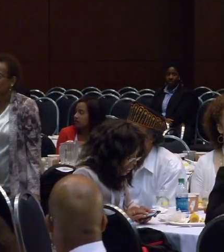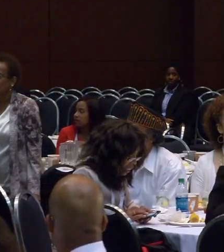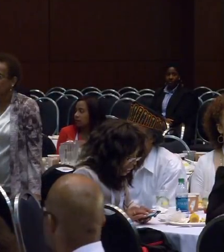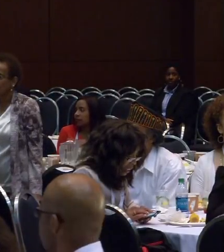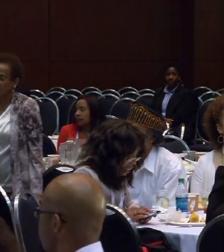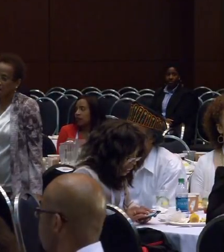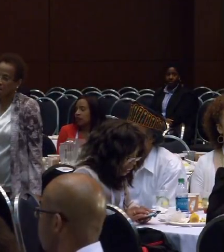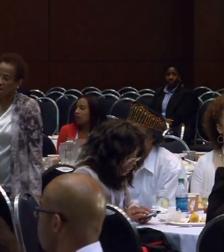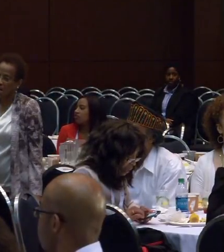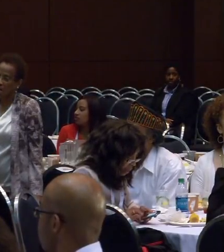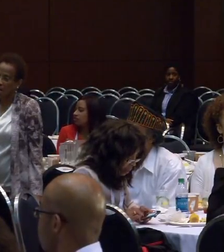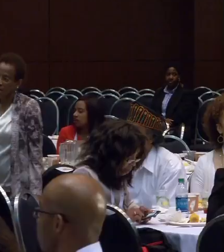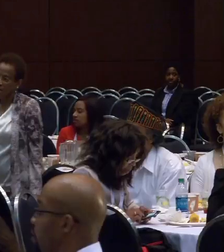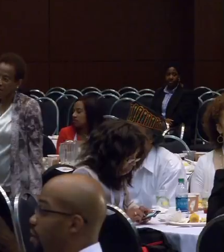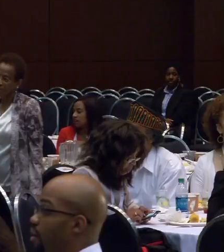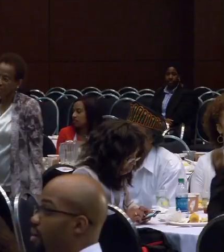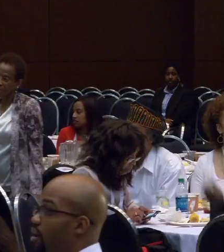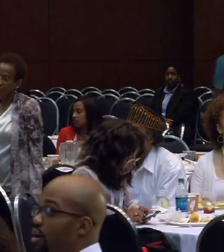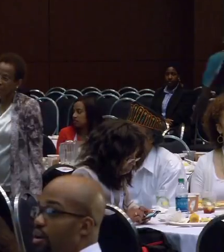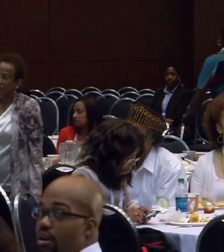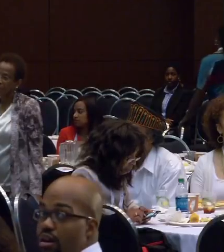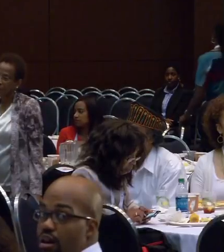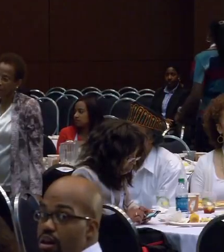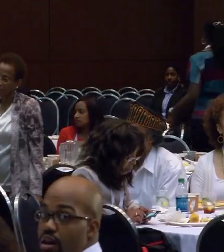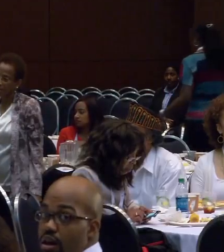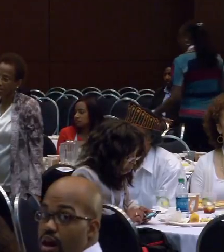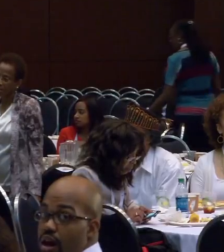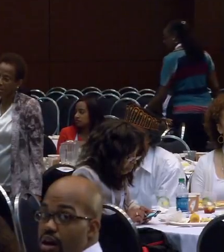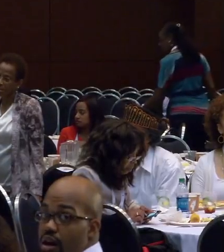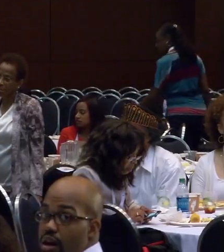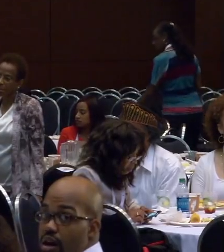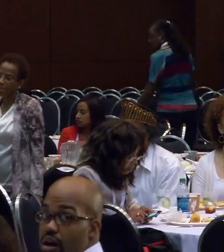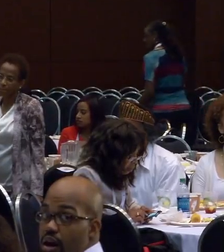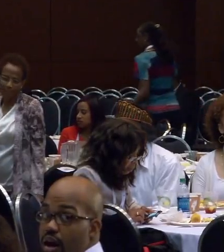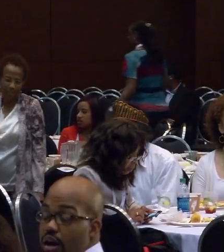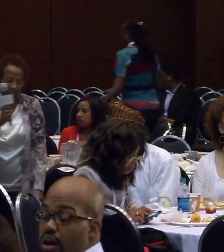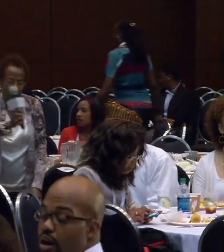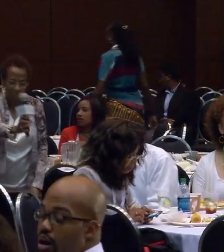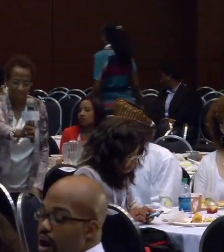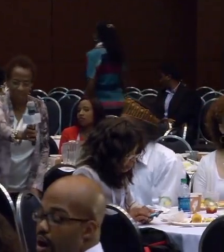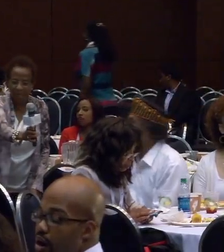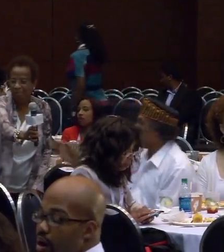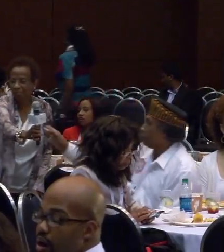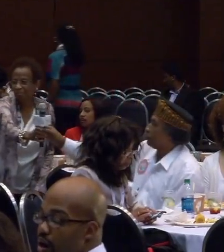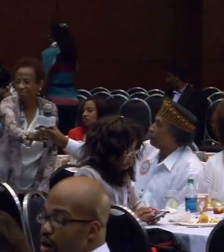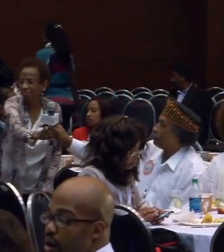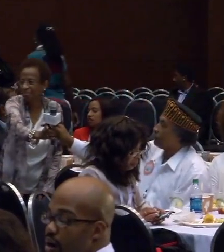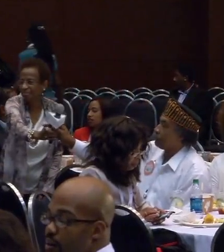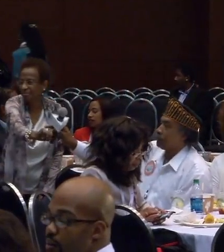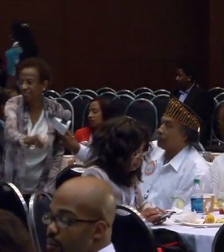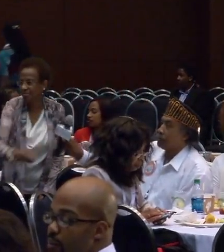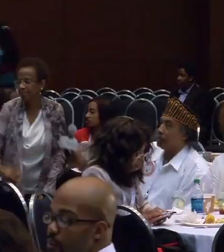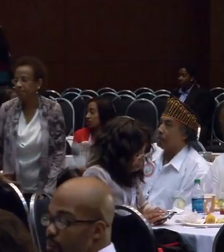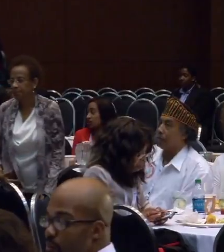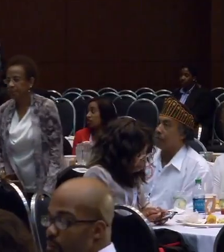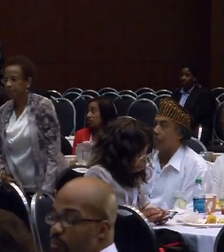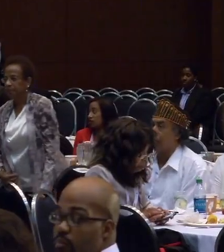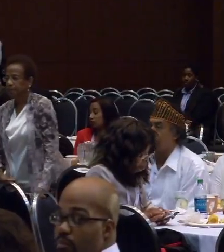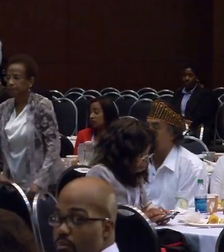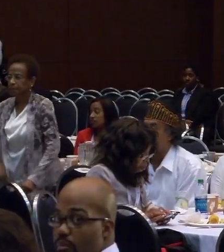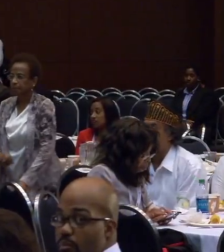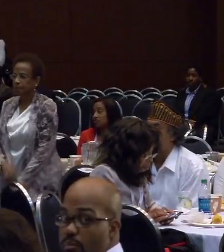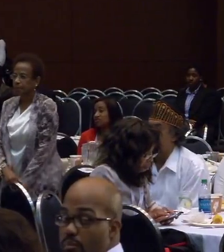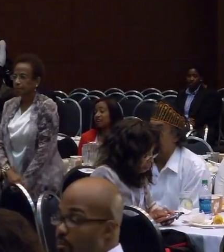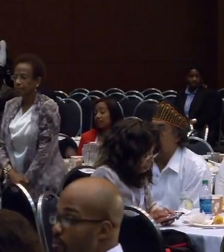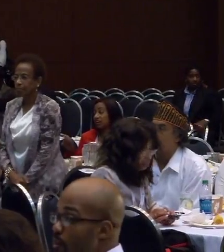out. Healing means to make whole again, to restore again, to bring into a state of well-being. You